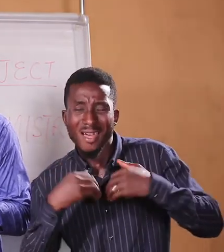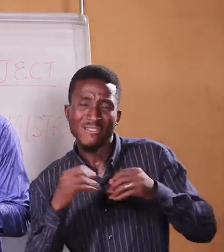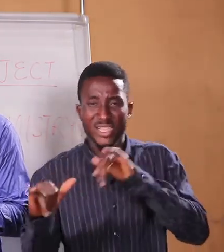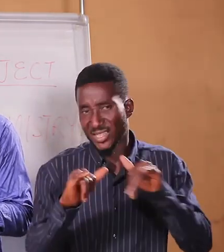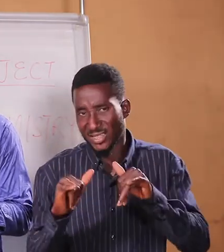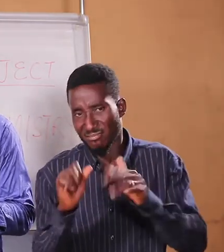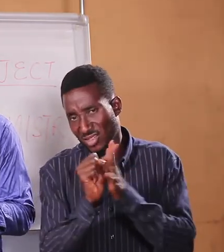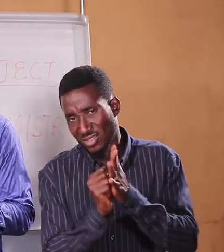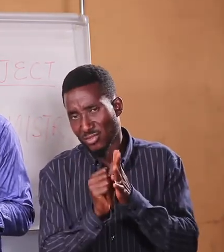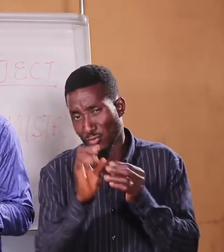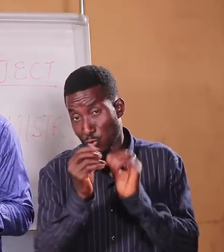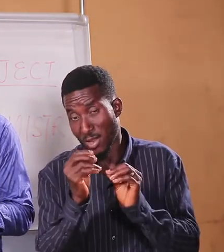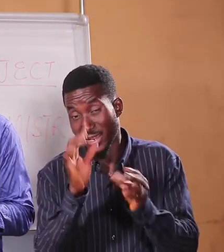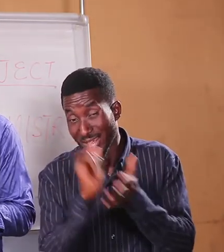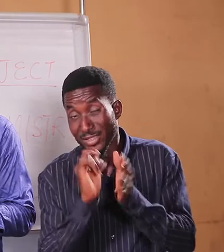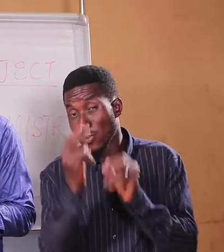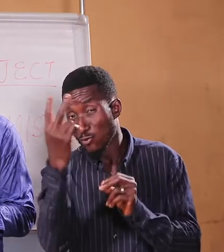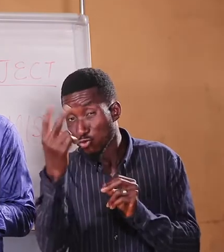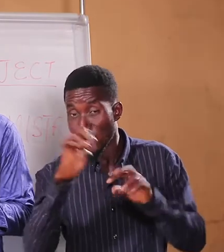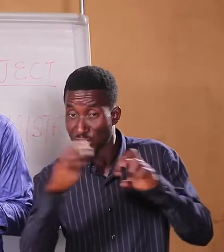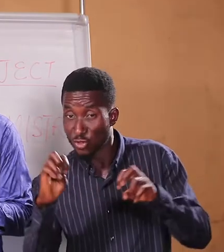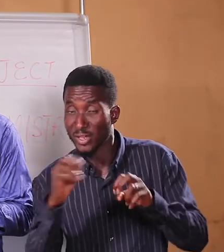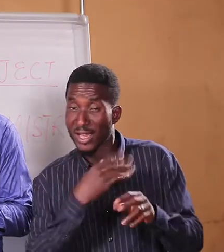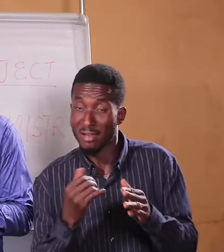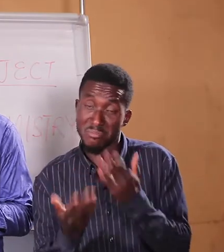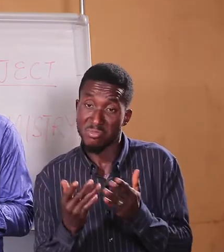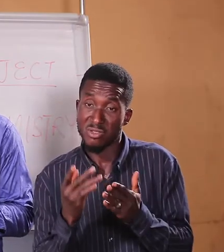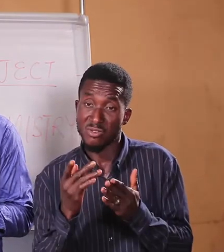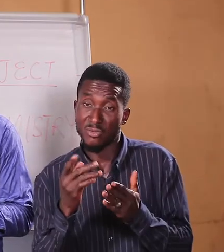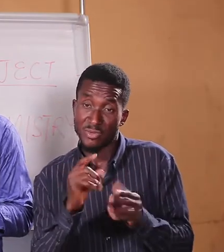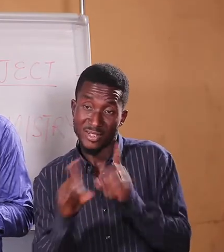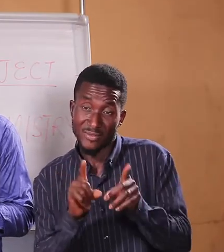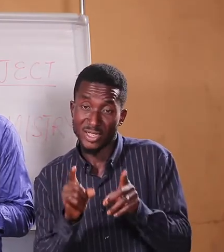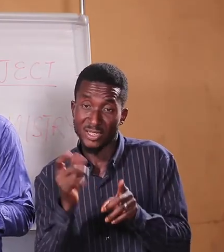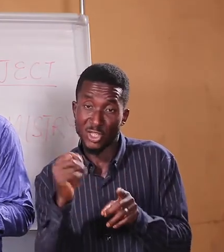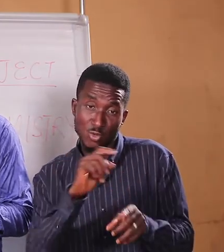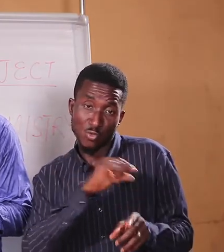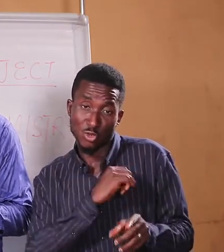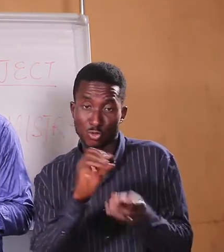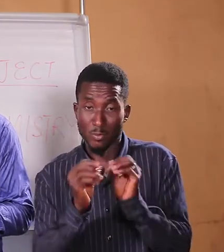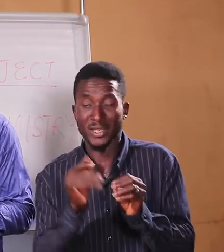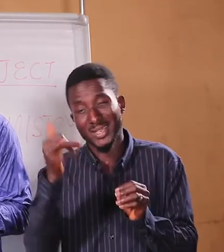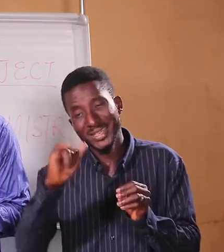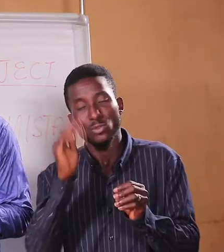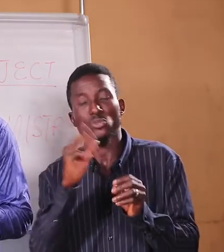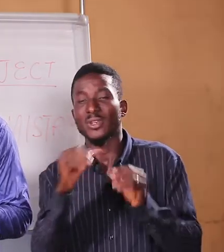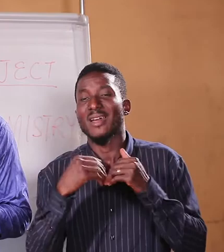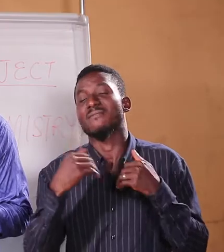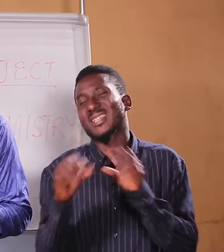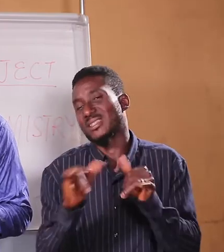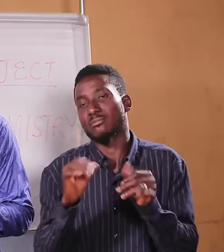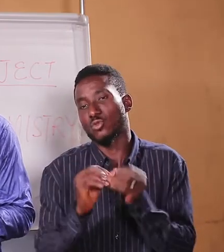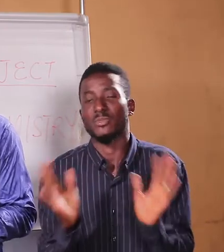quantum numbers. That means if we have two electrons and then we are defining their quantum number, they cannot have the same set of 4